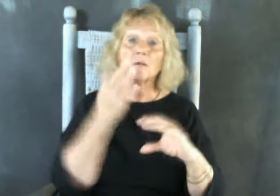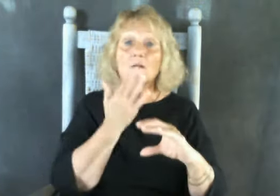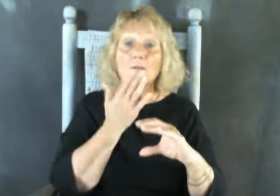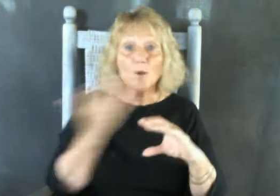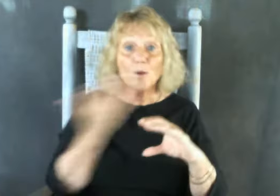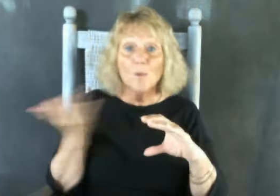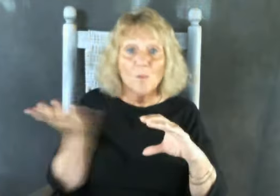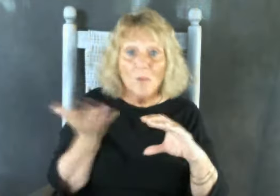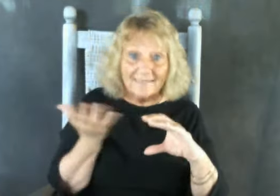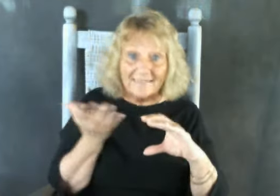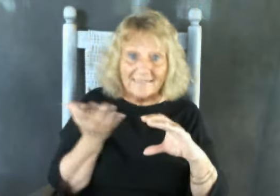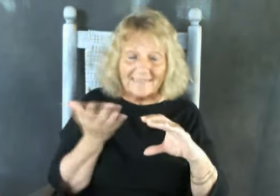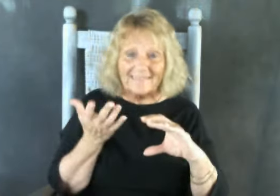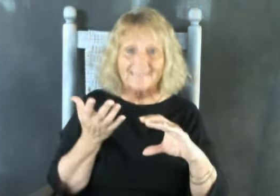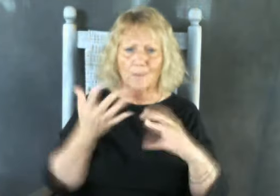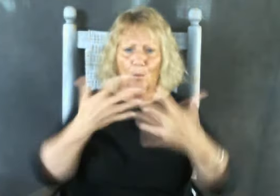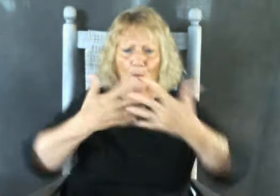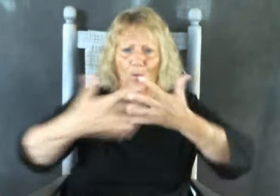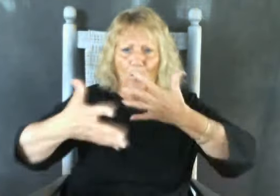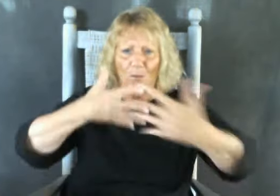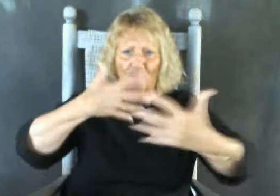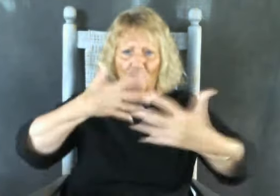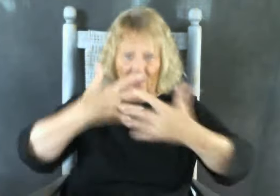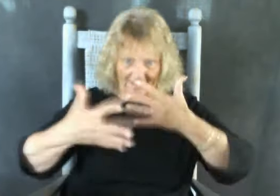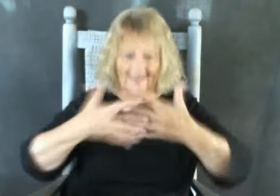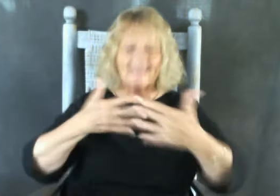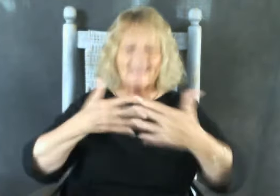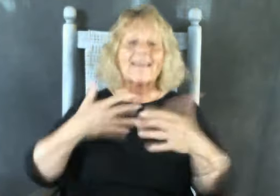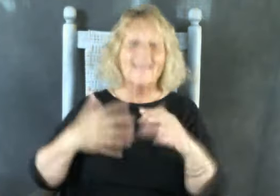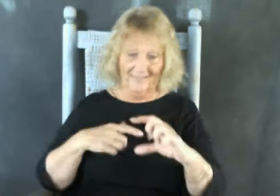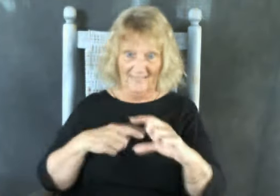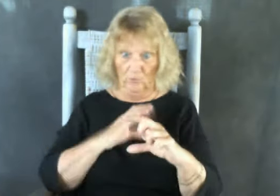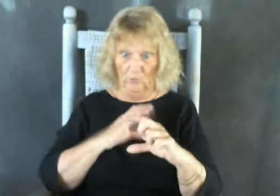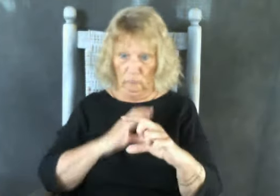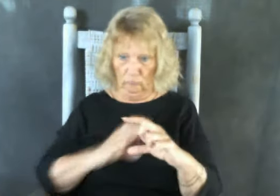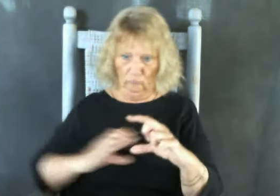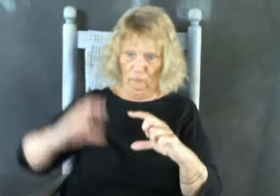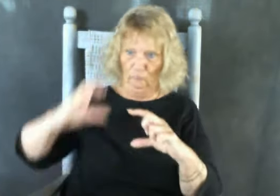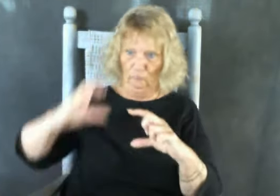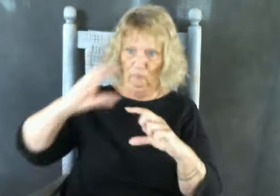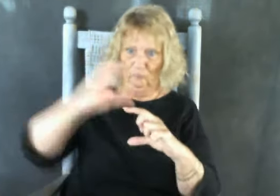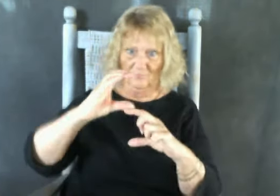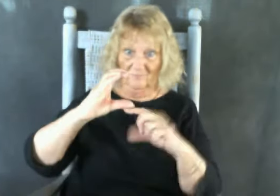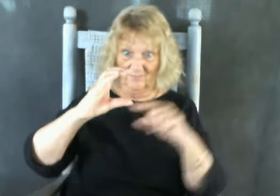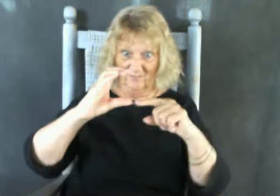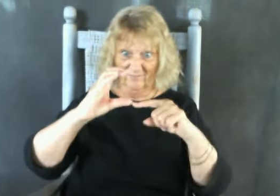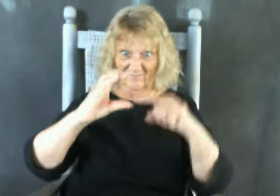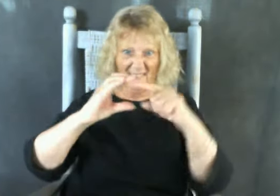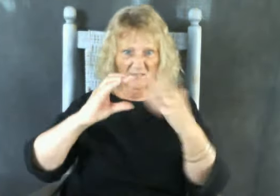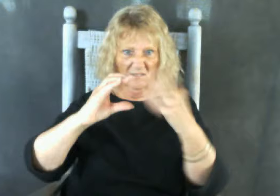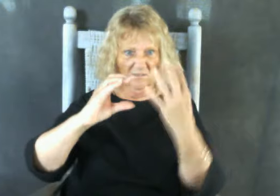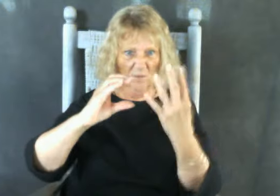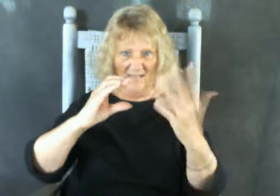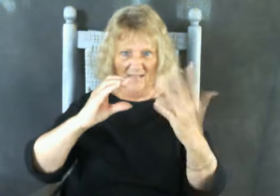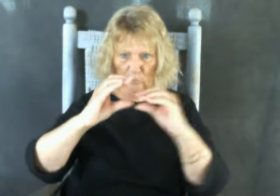spontaneously and, you know, you think about that at almost midnight on a Sunday night, no one really expected that to happen. And sort of